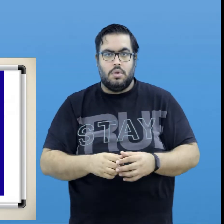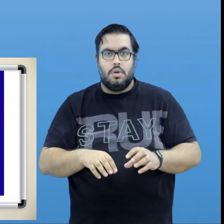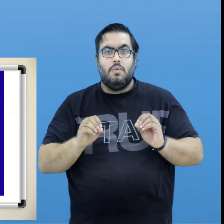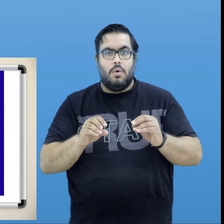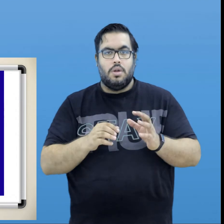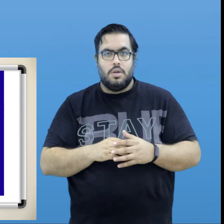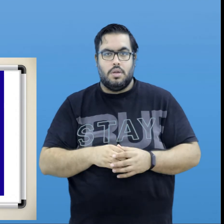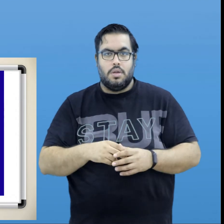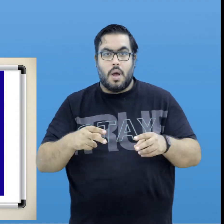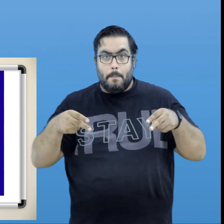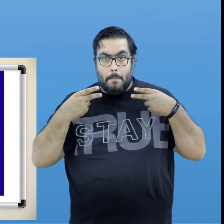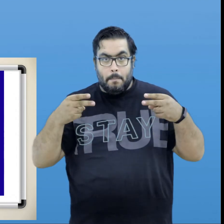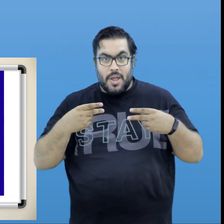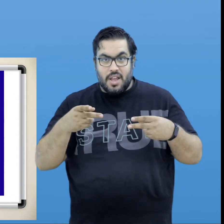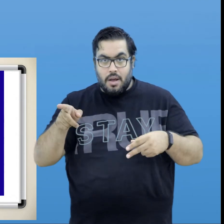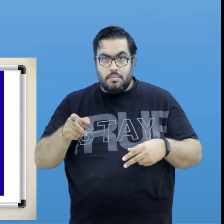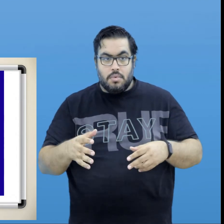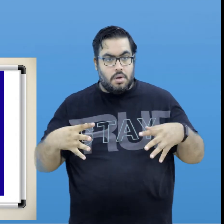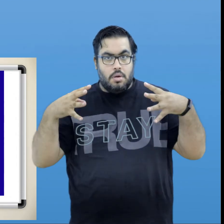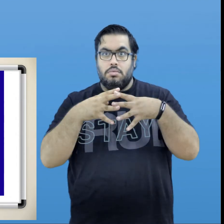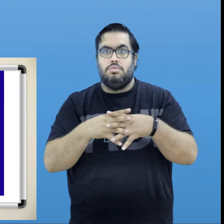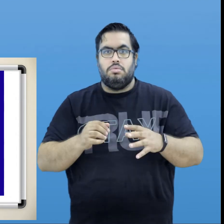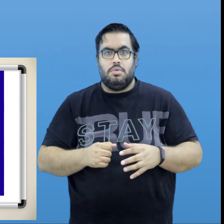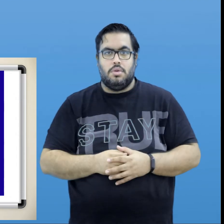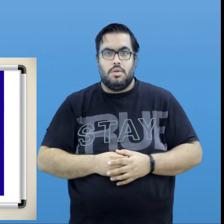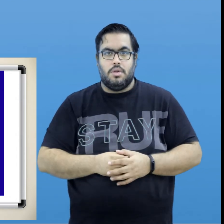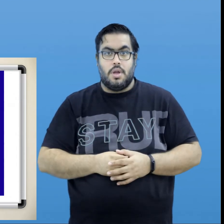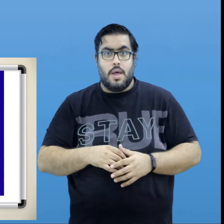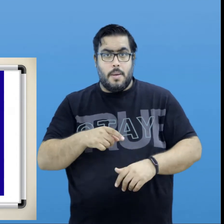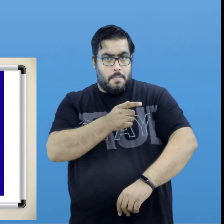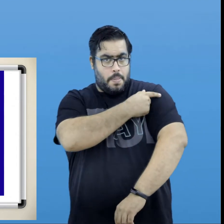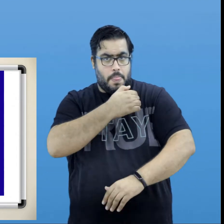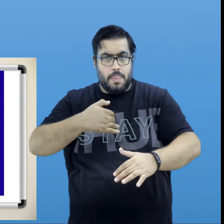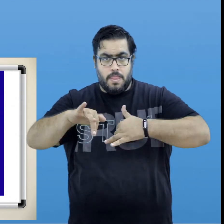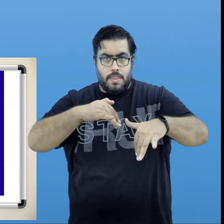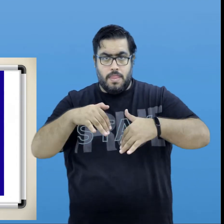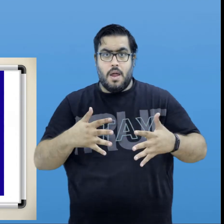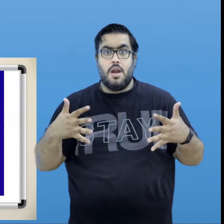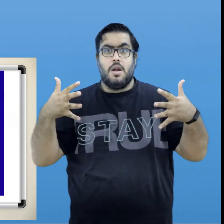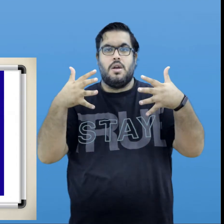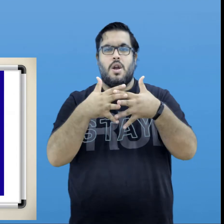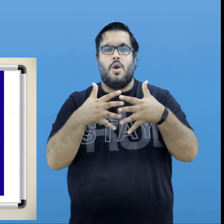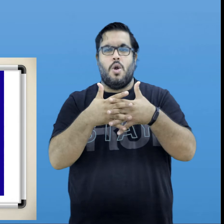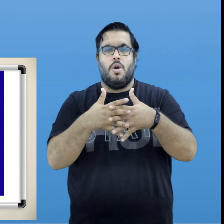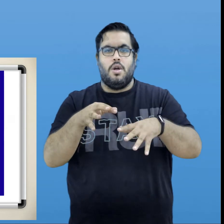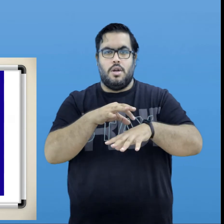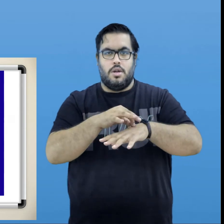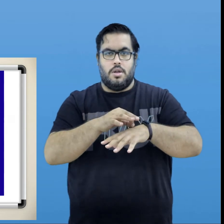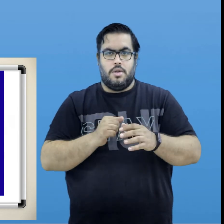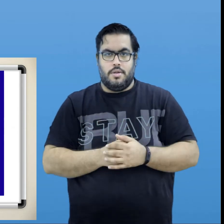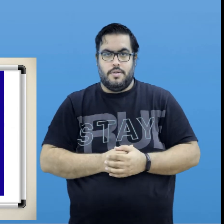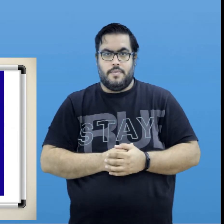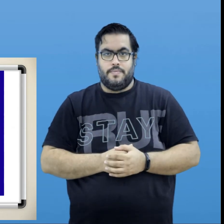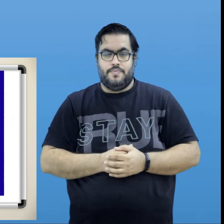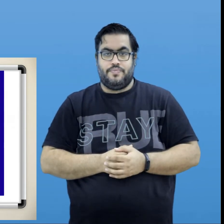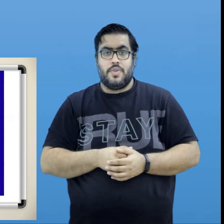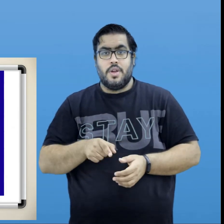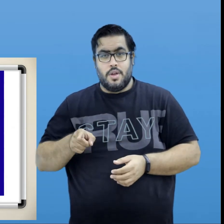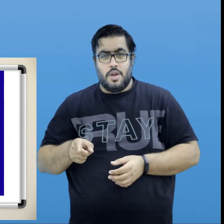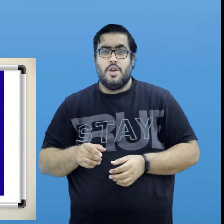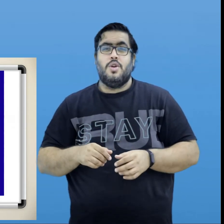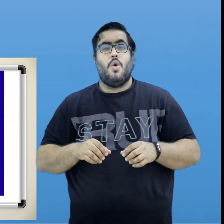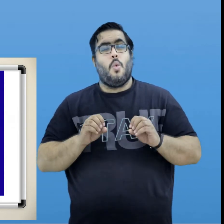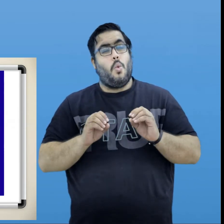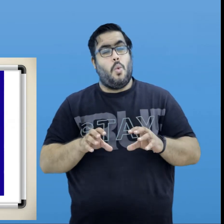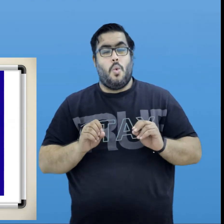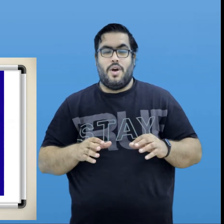crowded. For example, the streets were crammed with people. It is nice to go out and have our meals